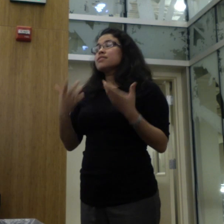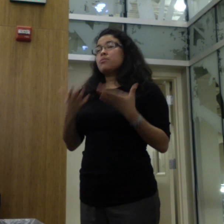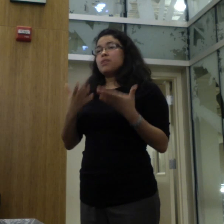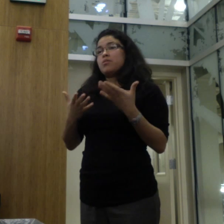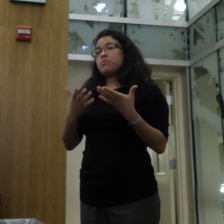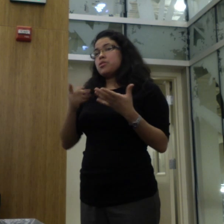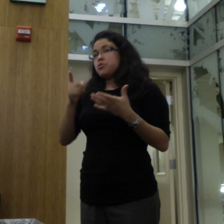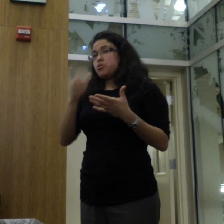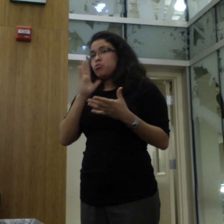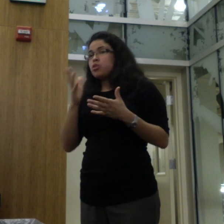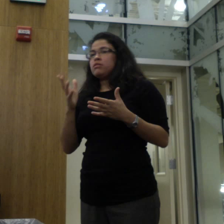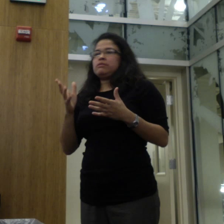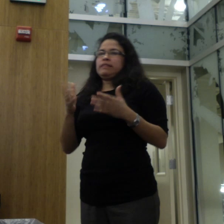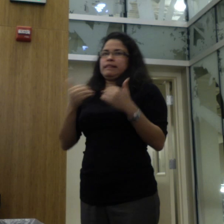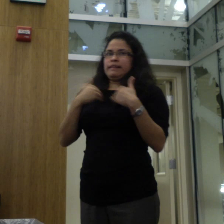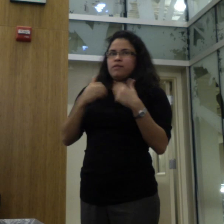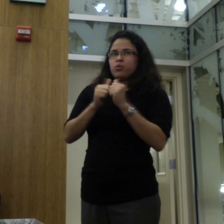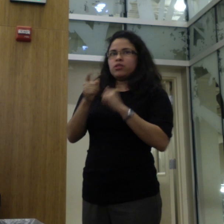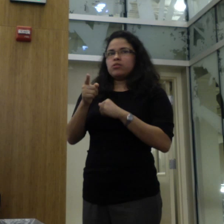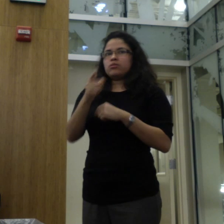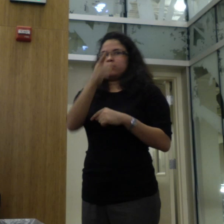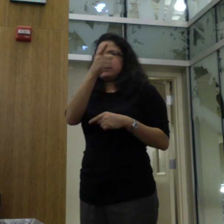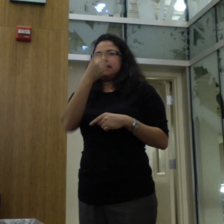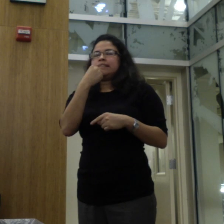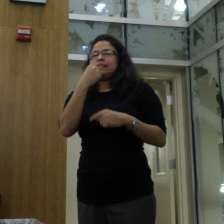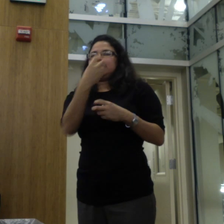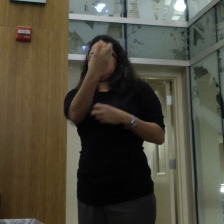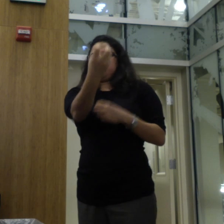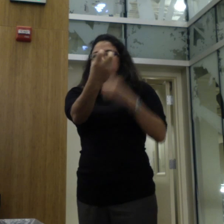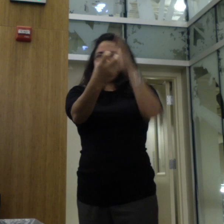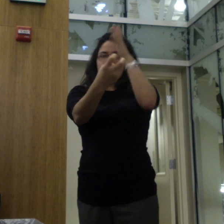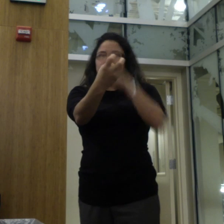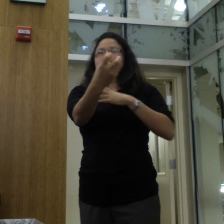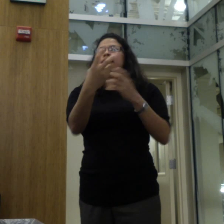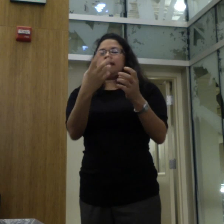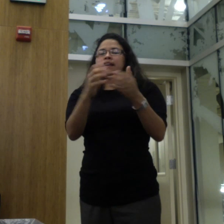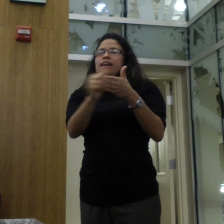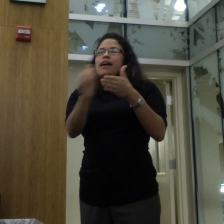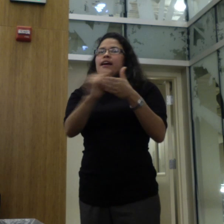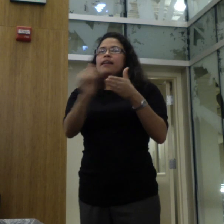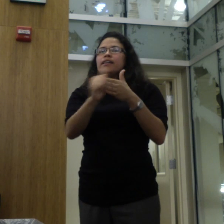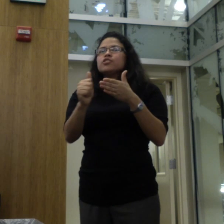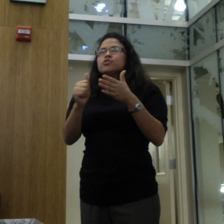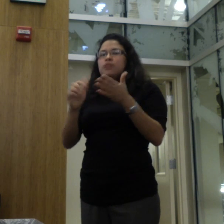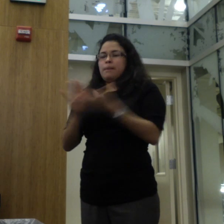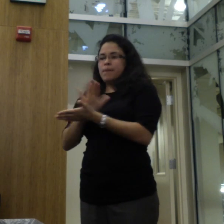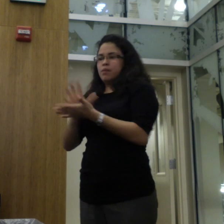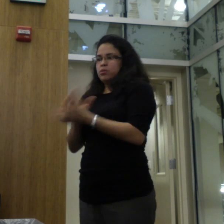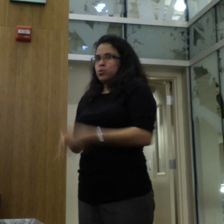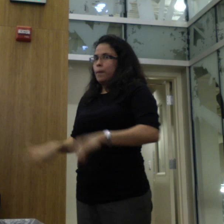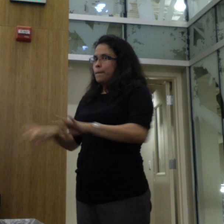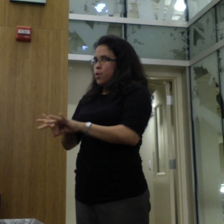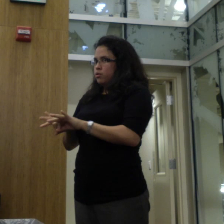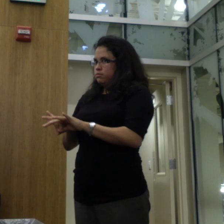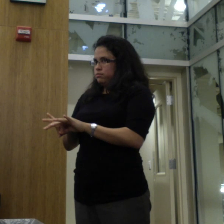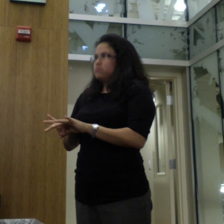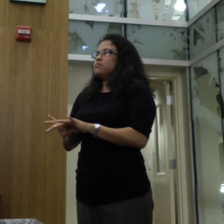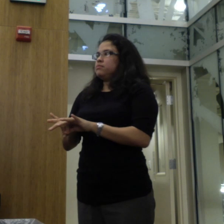you? Cash and important documents. Important documents, cash. What if the currency isn't any good any